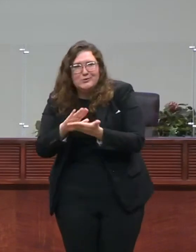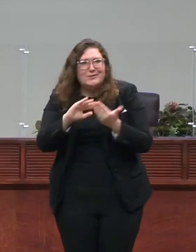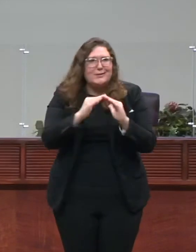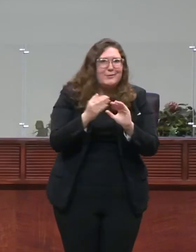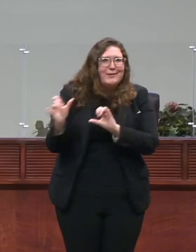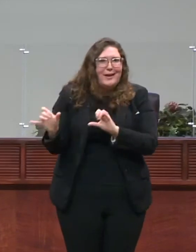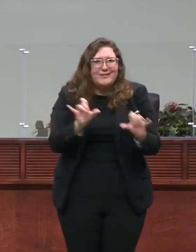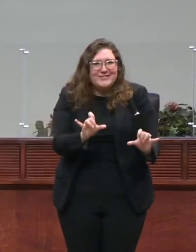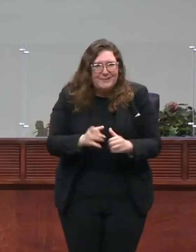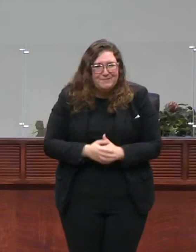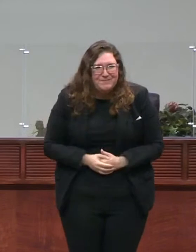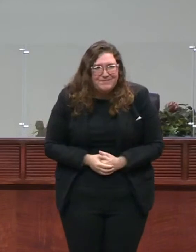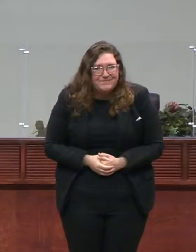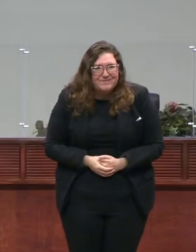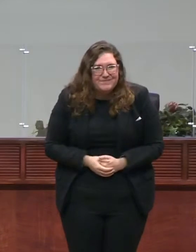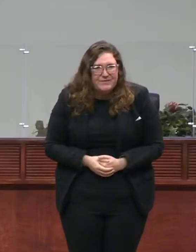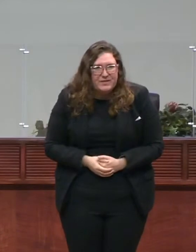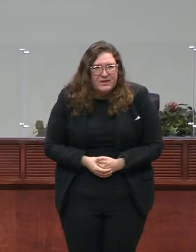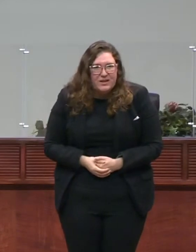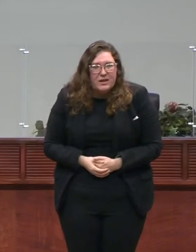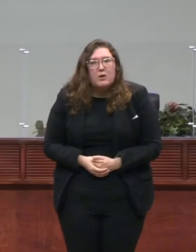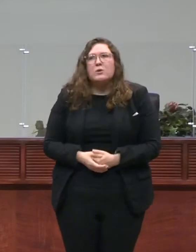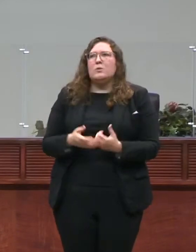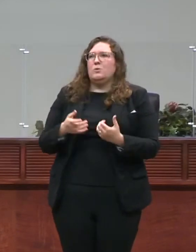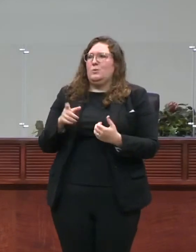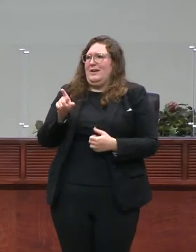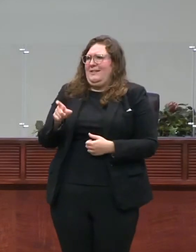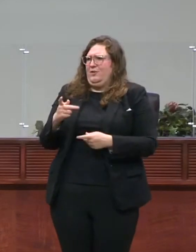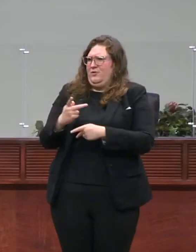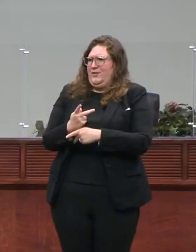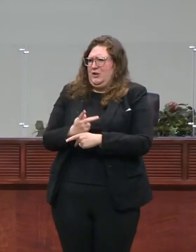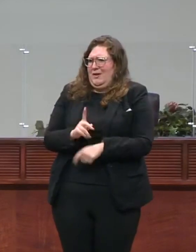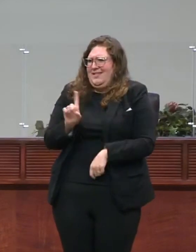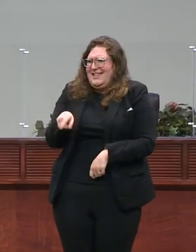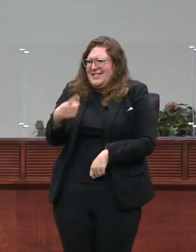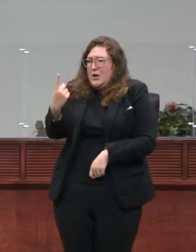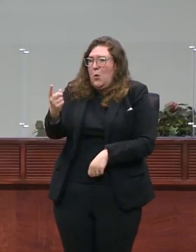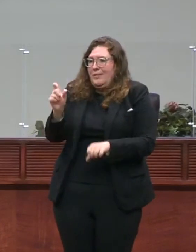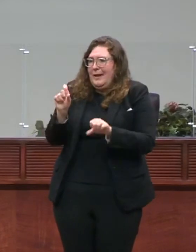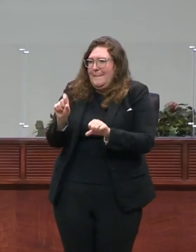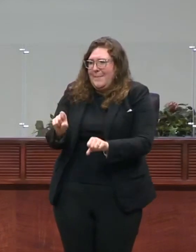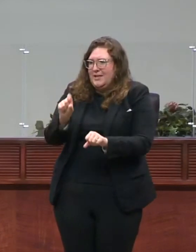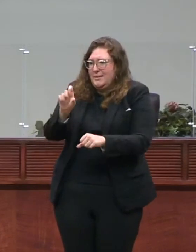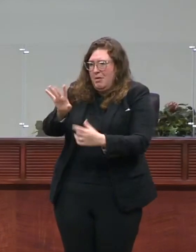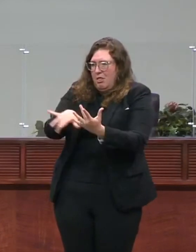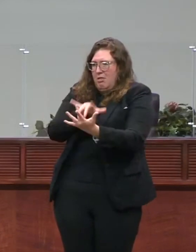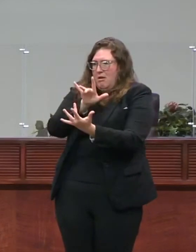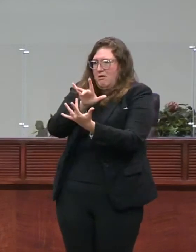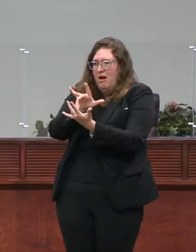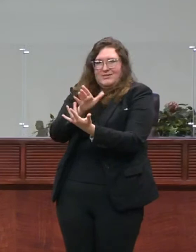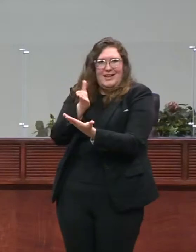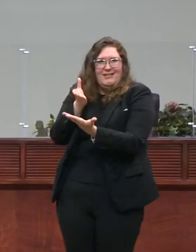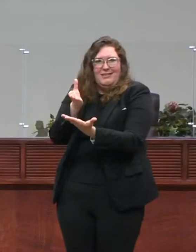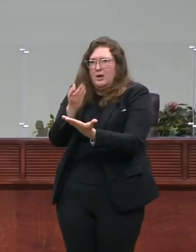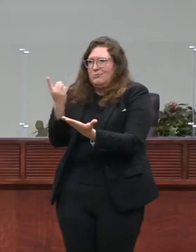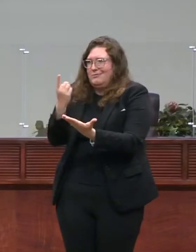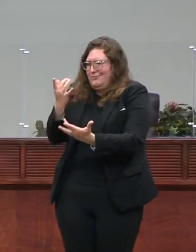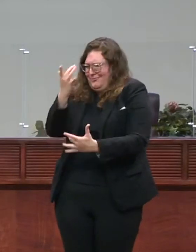have to have some level of certainty that that was the only possible contact with a positive person.